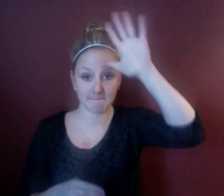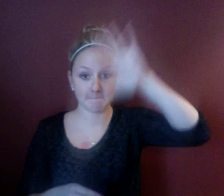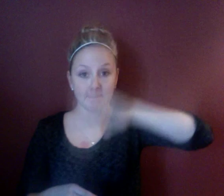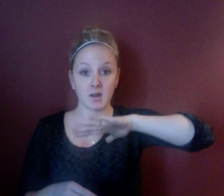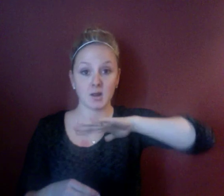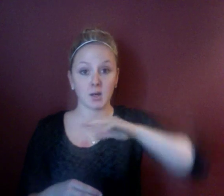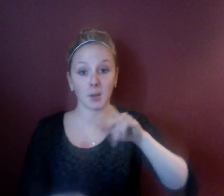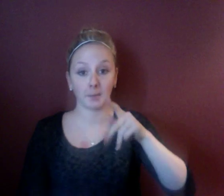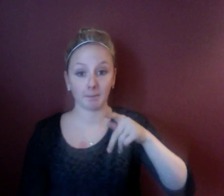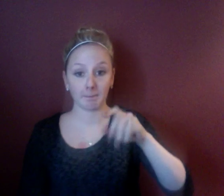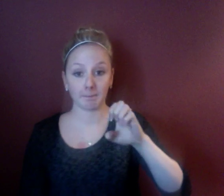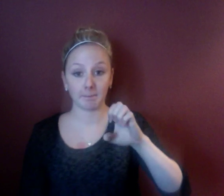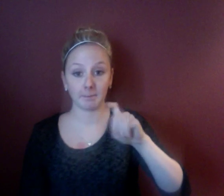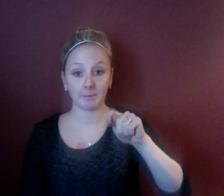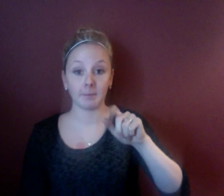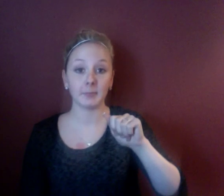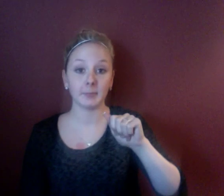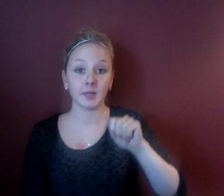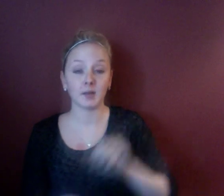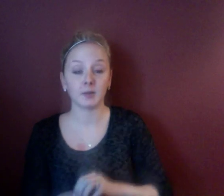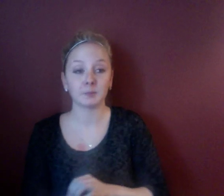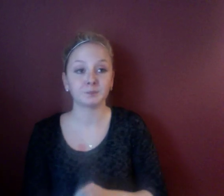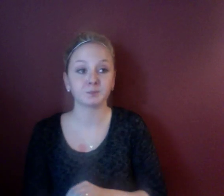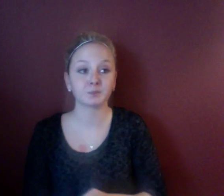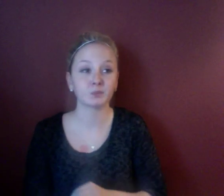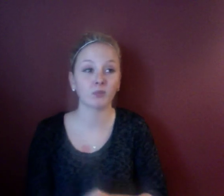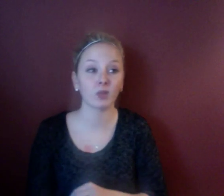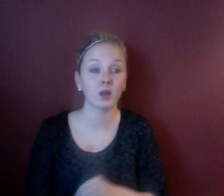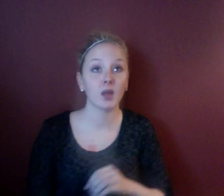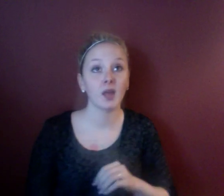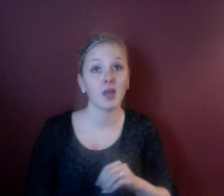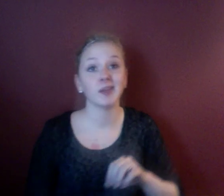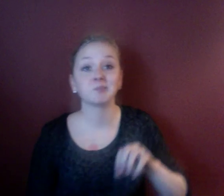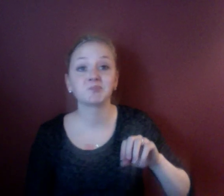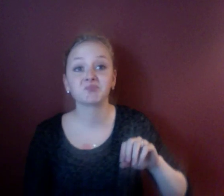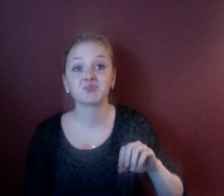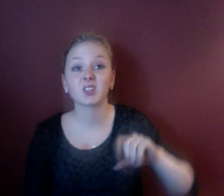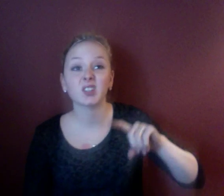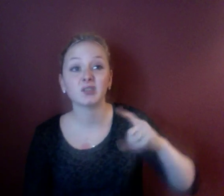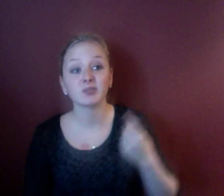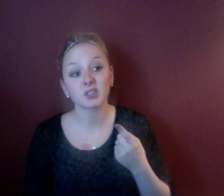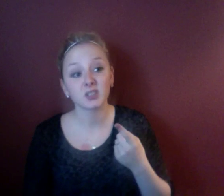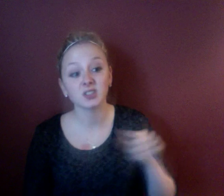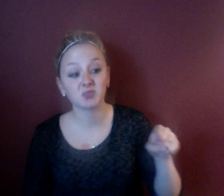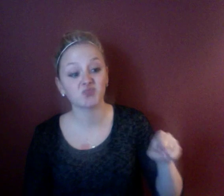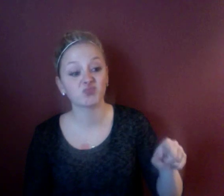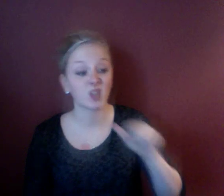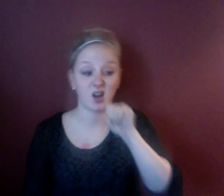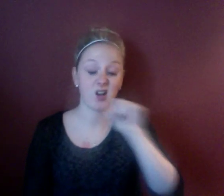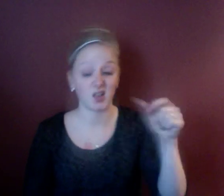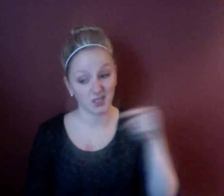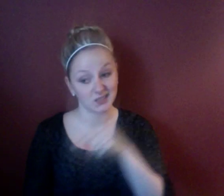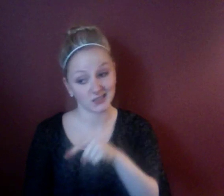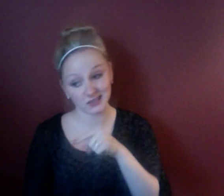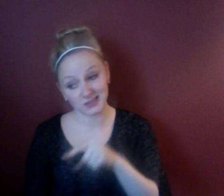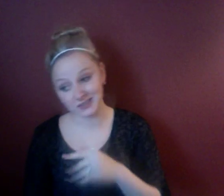you well? I think it fits. This dress is very tight through here, right? Really